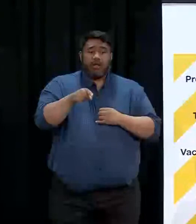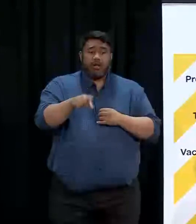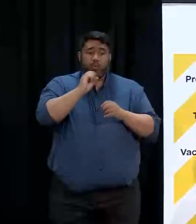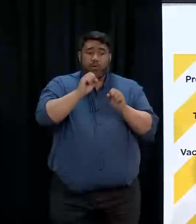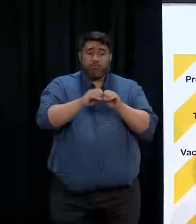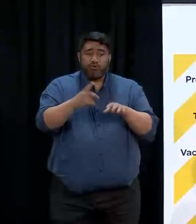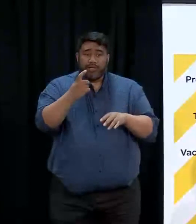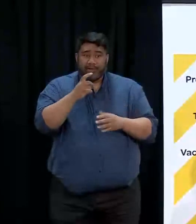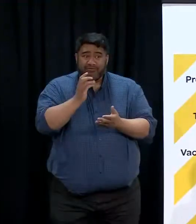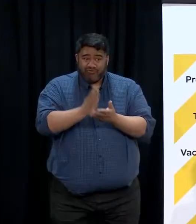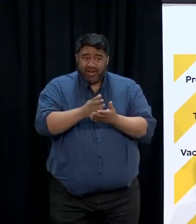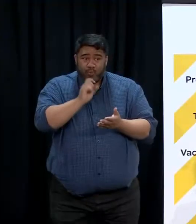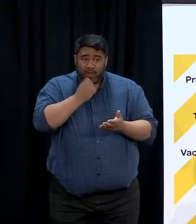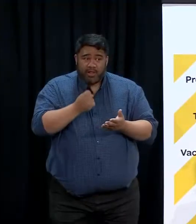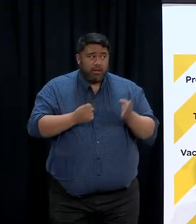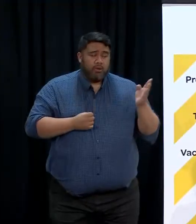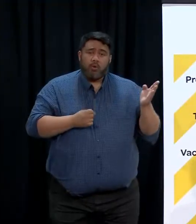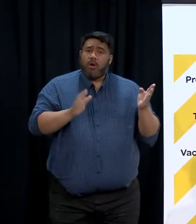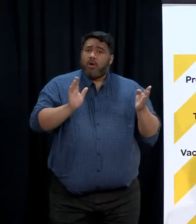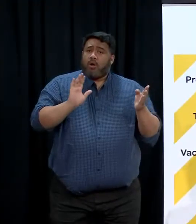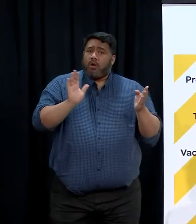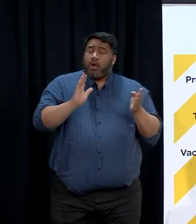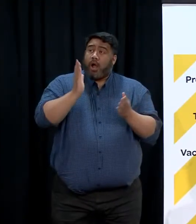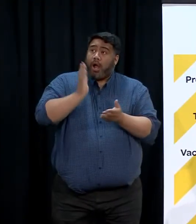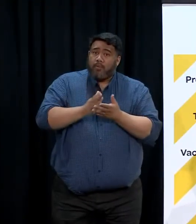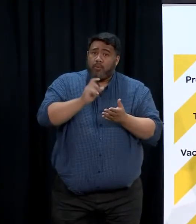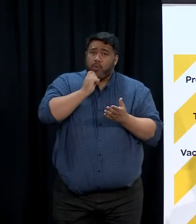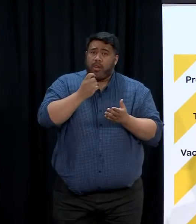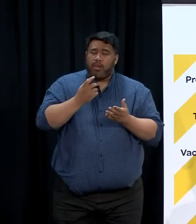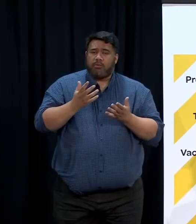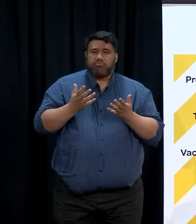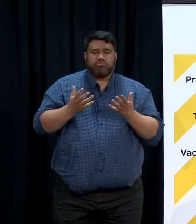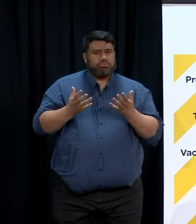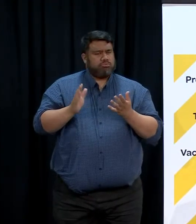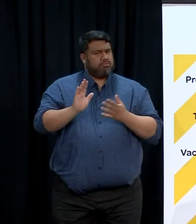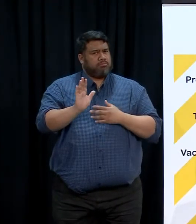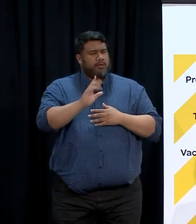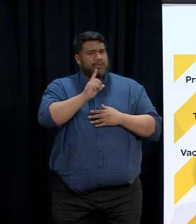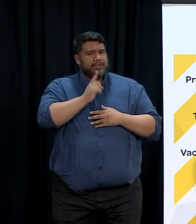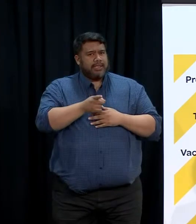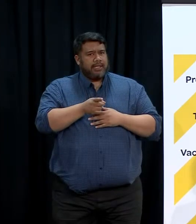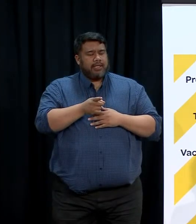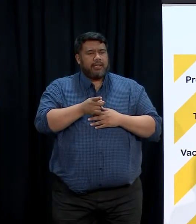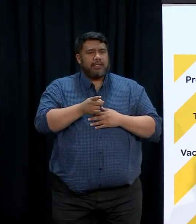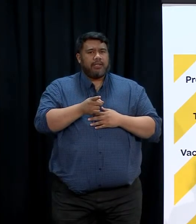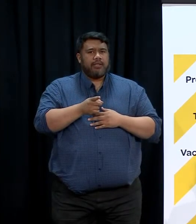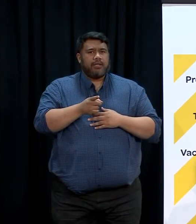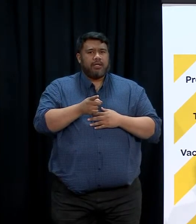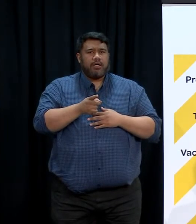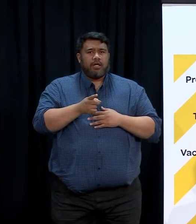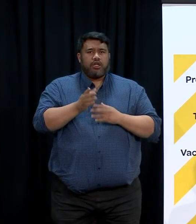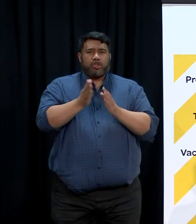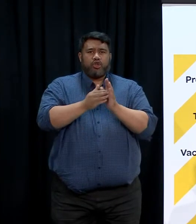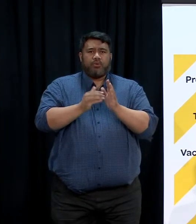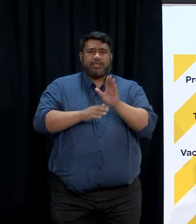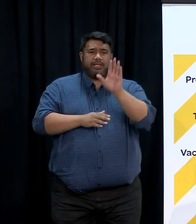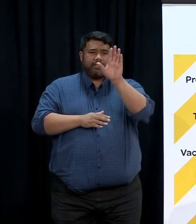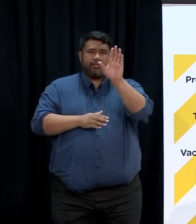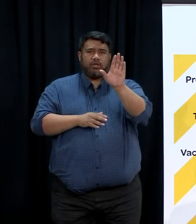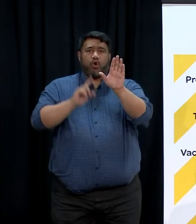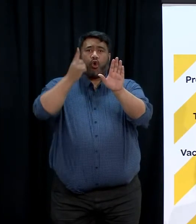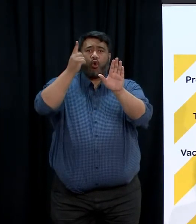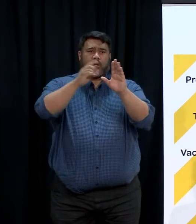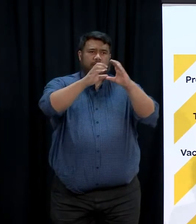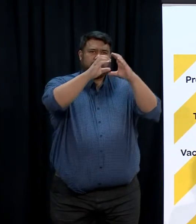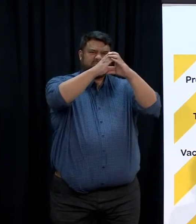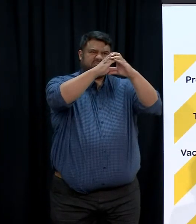to ensure it's unlikely in terms of imminence is to keep the current tight boundaries we've got around Auckland